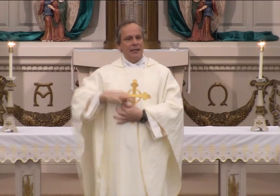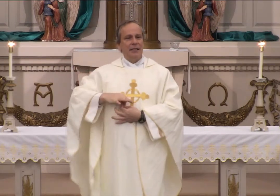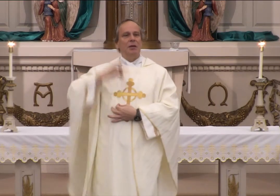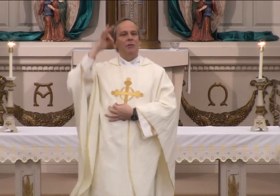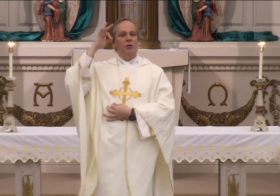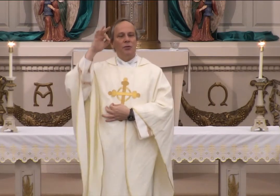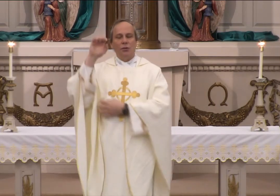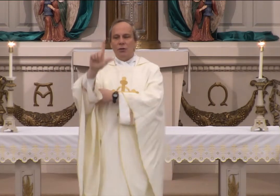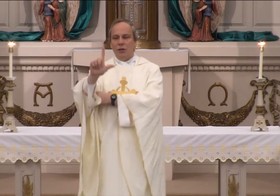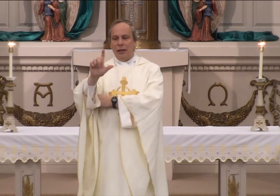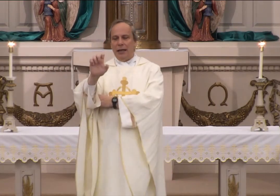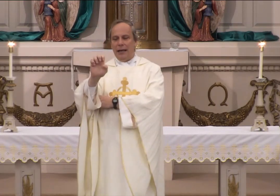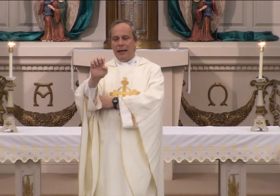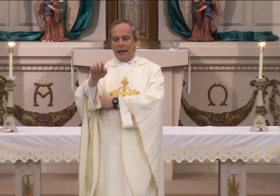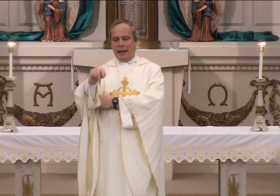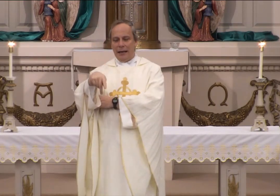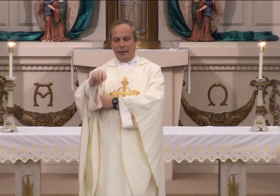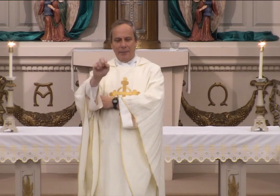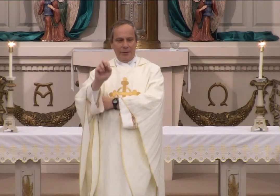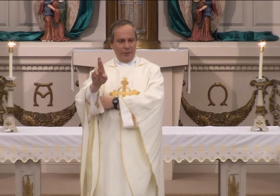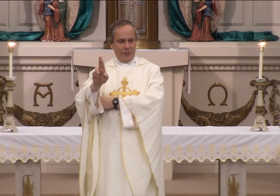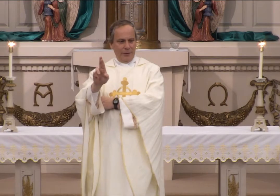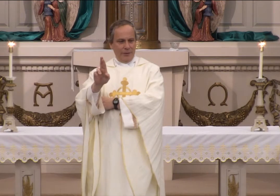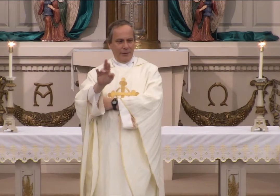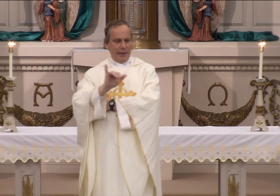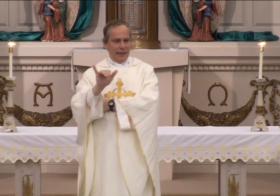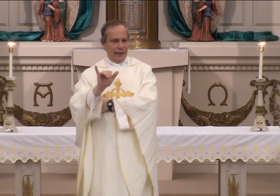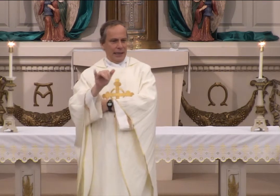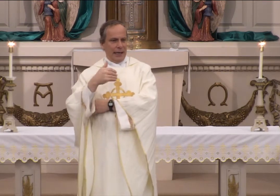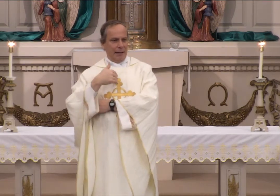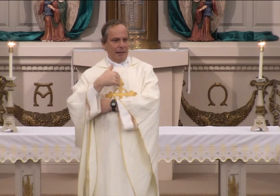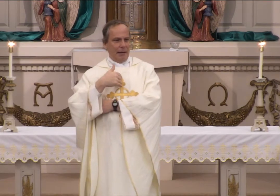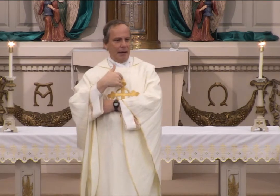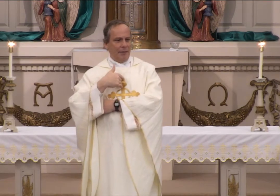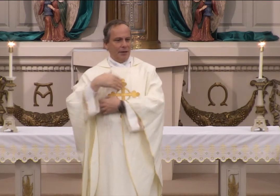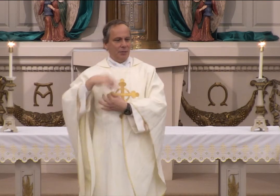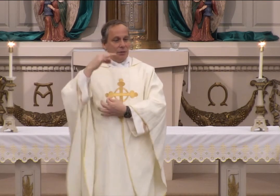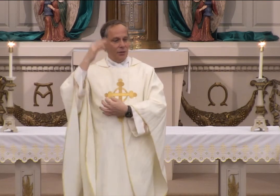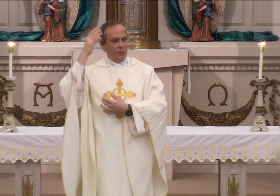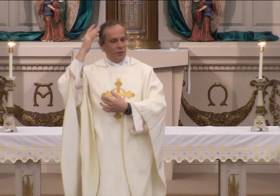in that day, not very many people knew about the Trinity either.